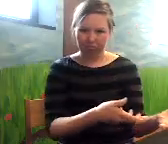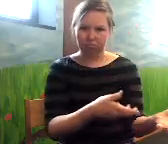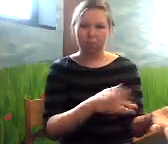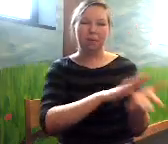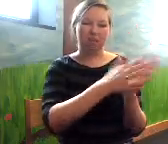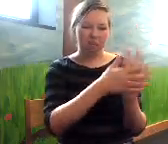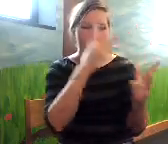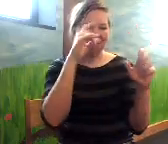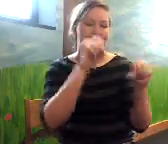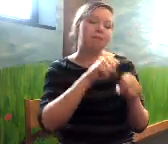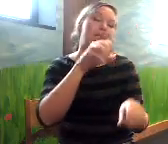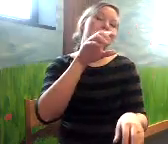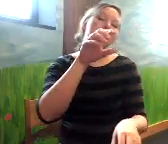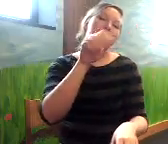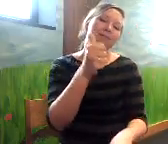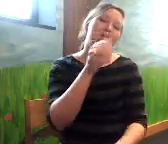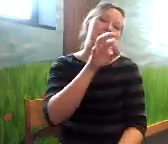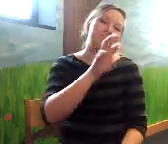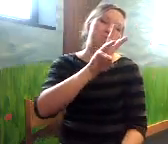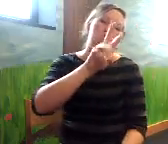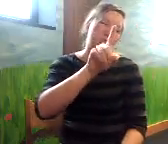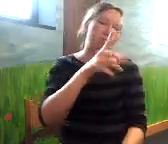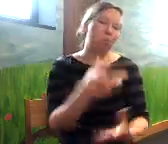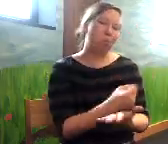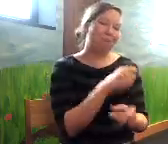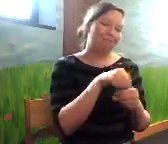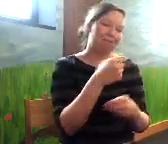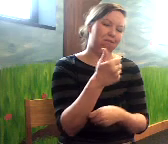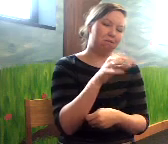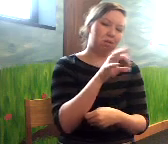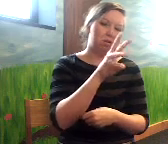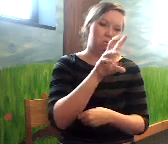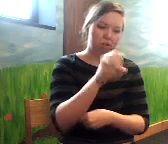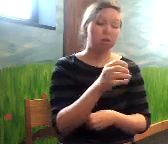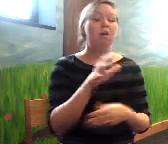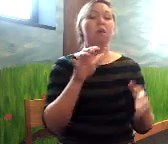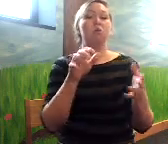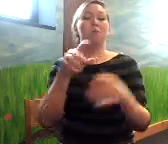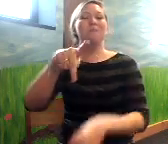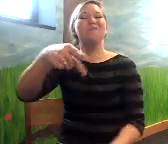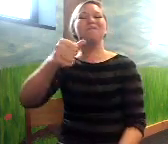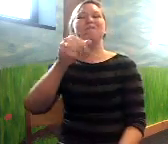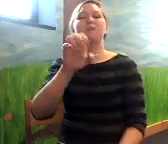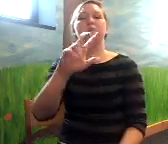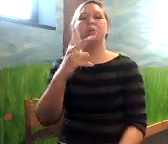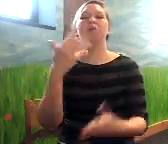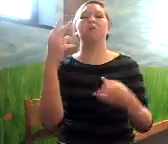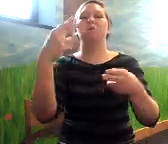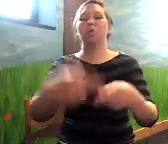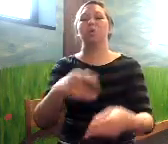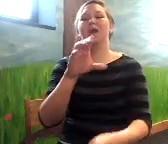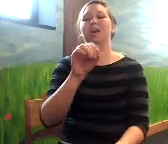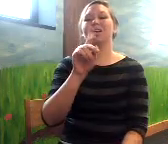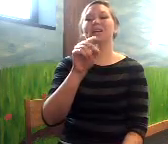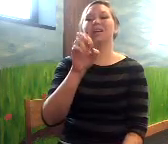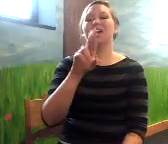to train the South Vietnamese on how to resist and fight against the North Vietnamese.